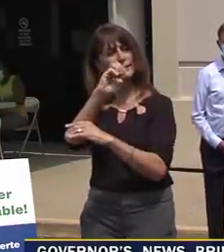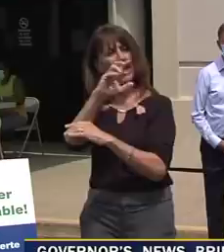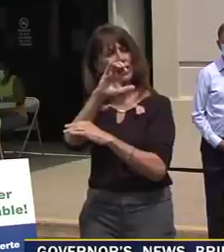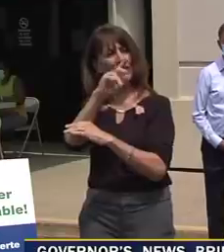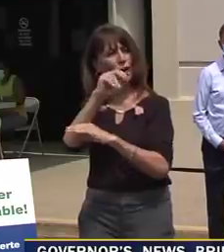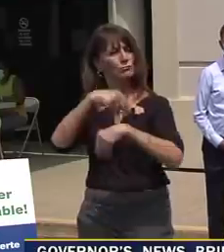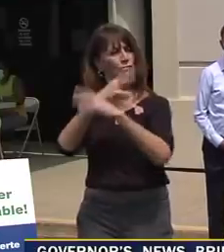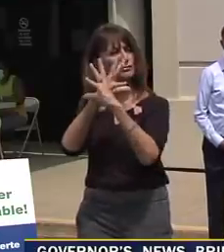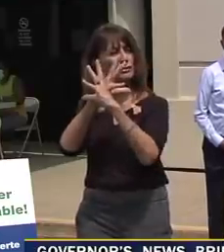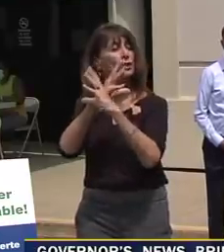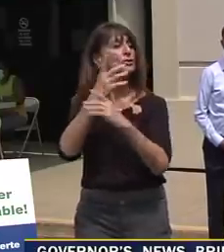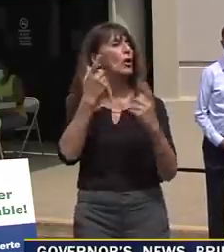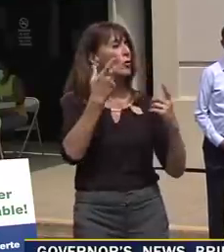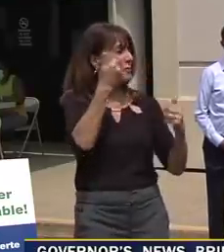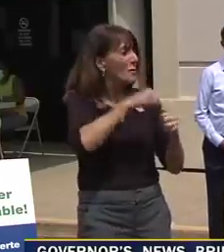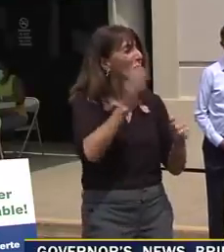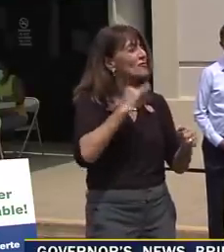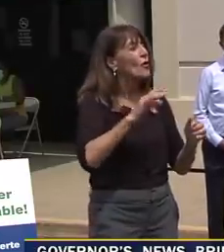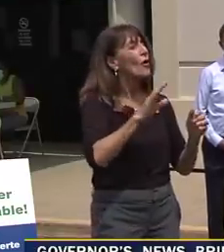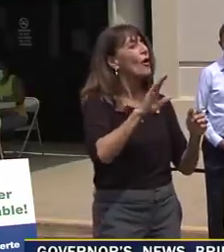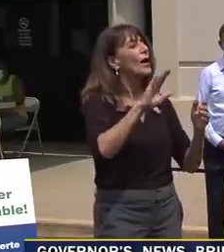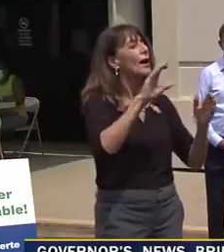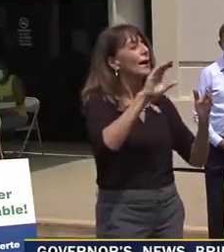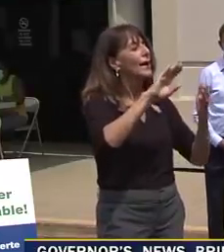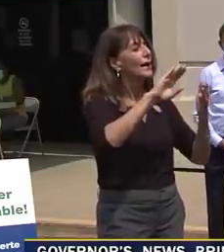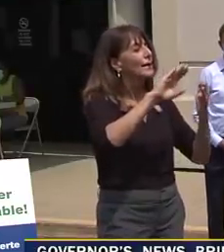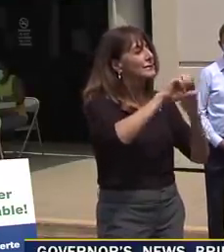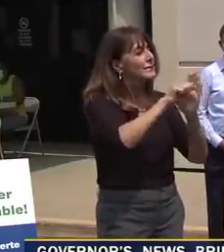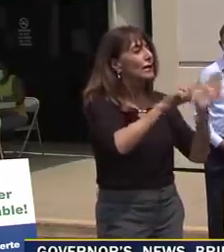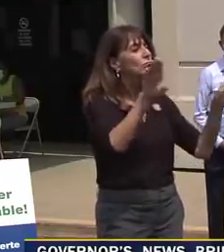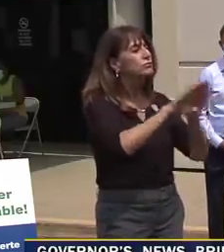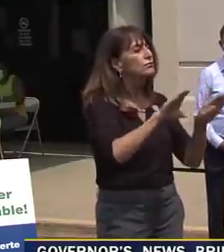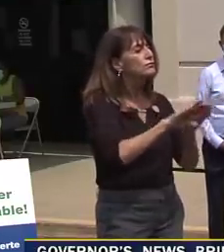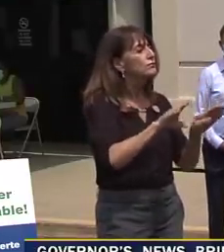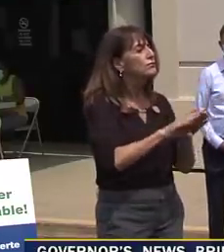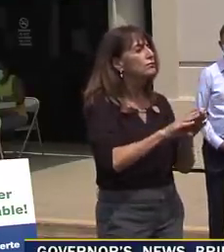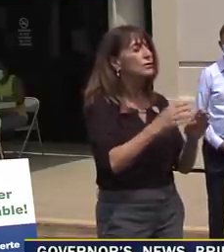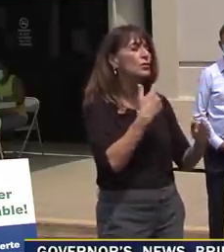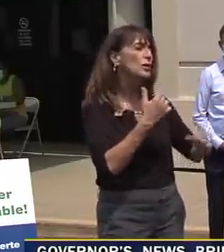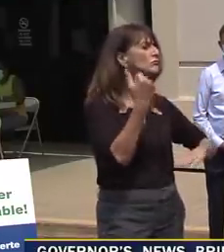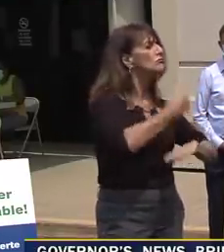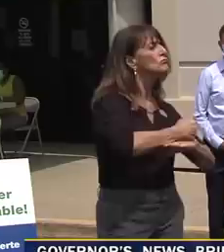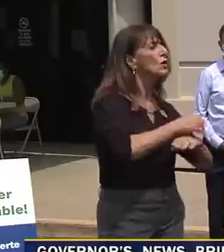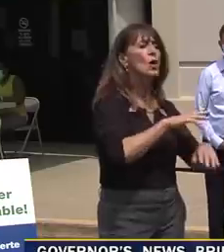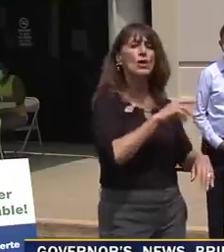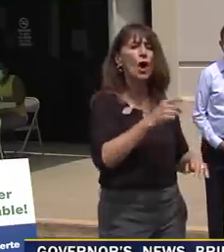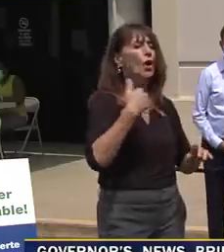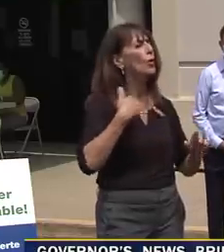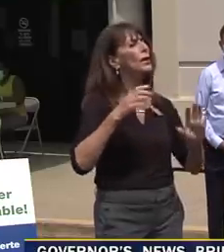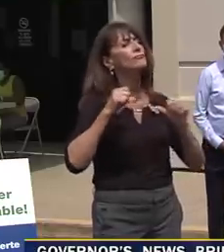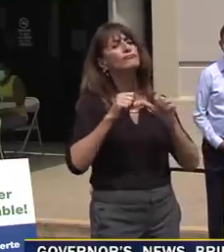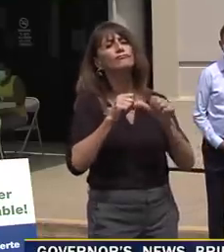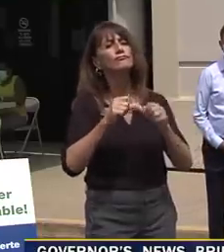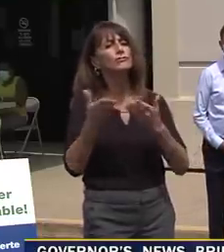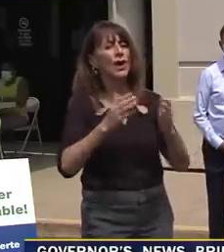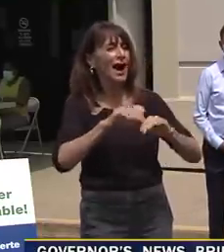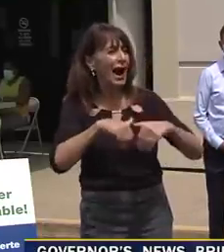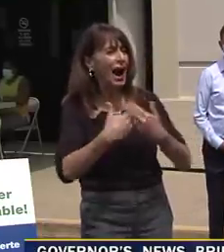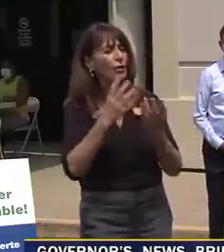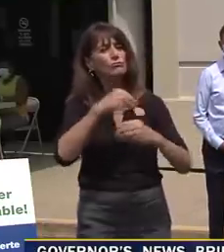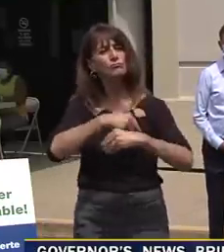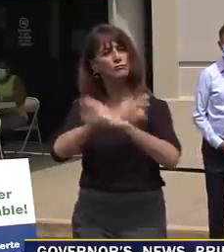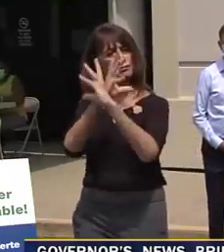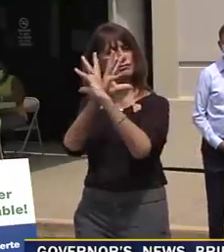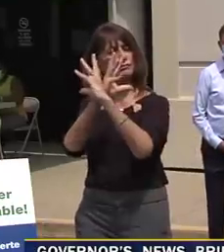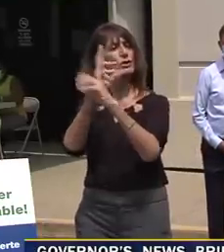we didn't close our doors to our patients. Instead, we were able to support them as we usually did, and some in an improved